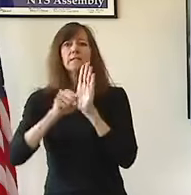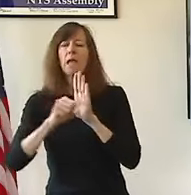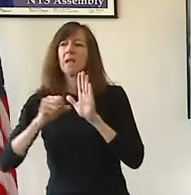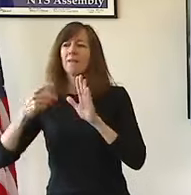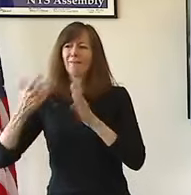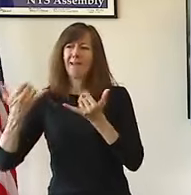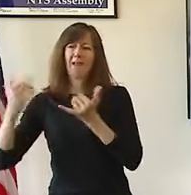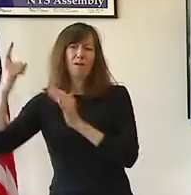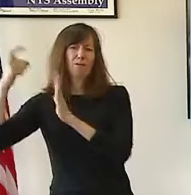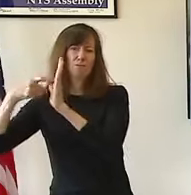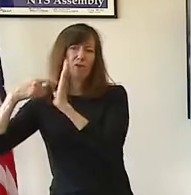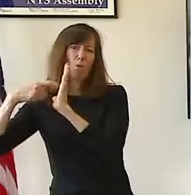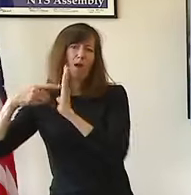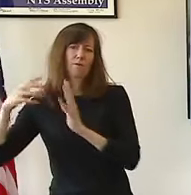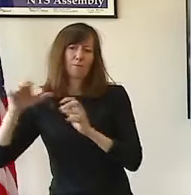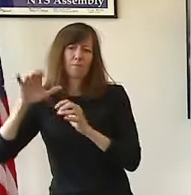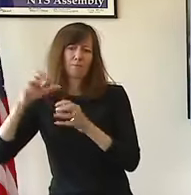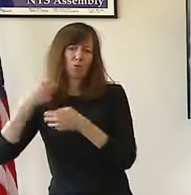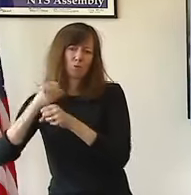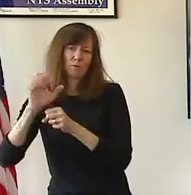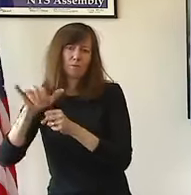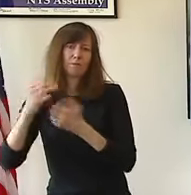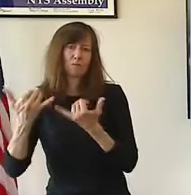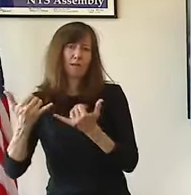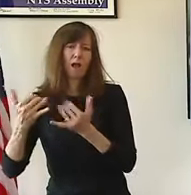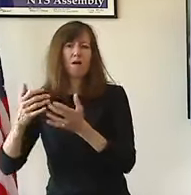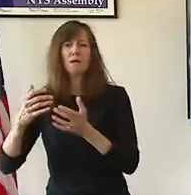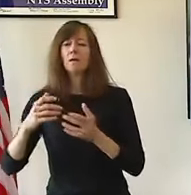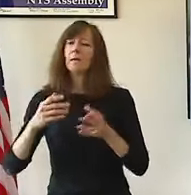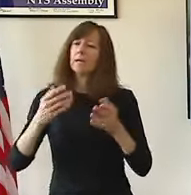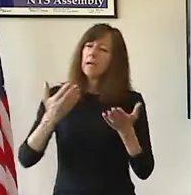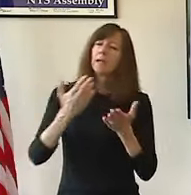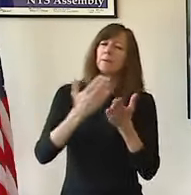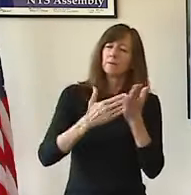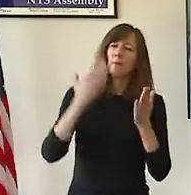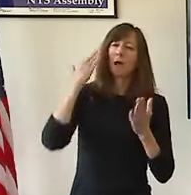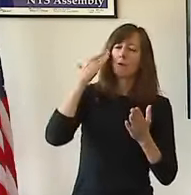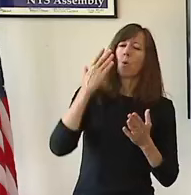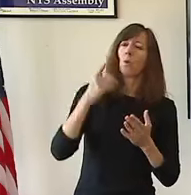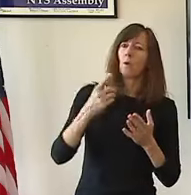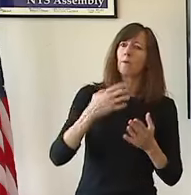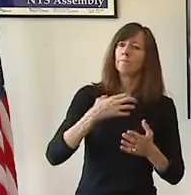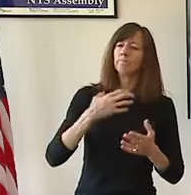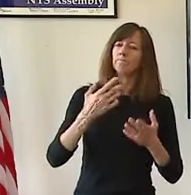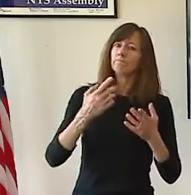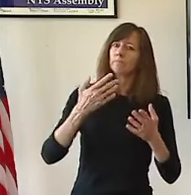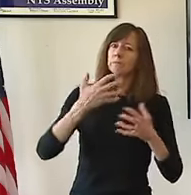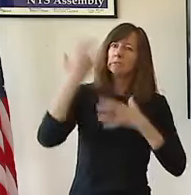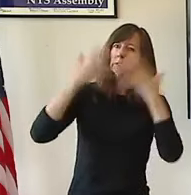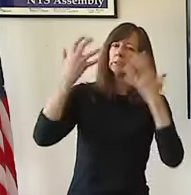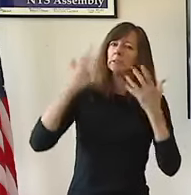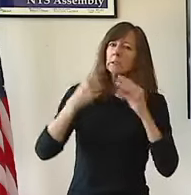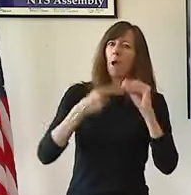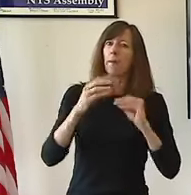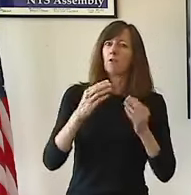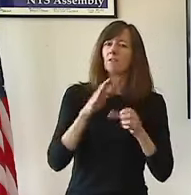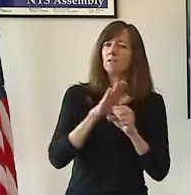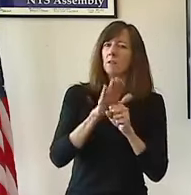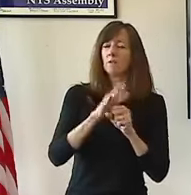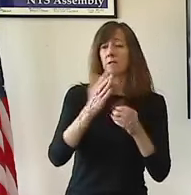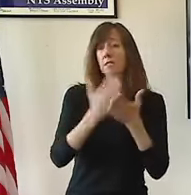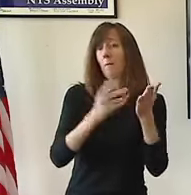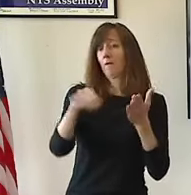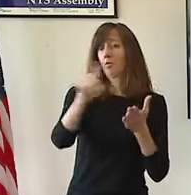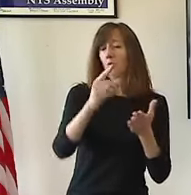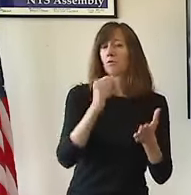I mean, as we've talked about, and you've heard me, and some of you don't think I shout about it enough, you should be on the calls. But the truth is